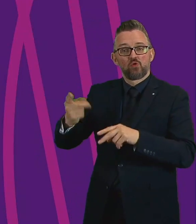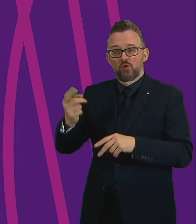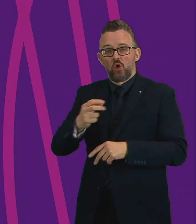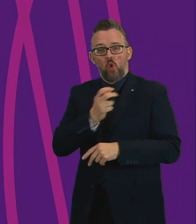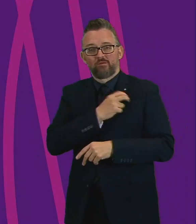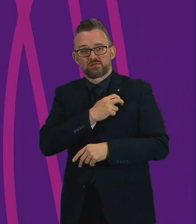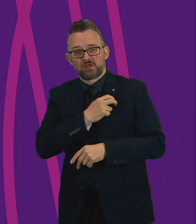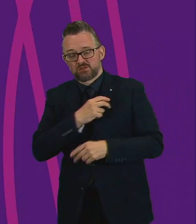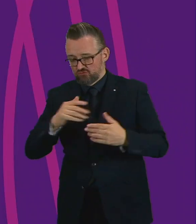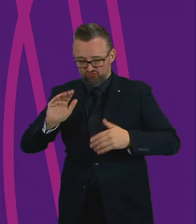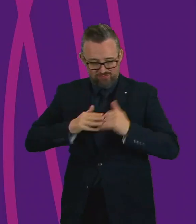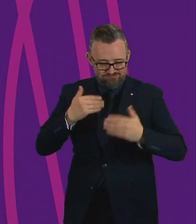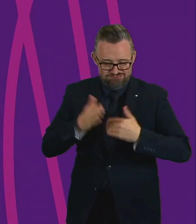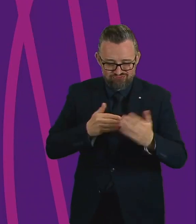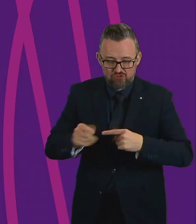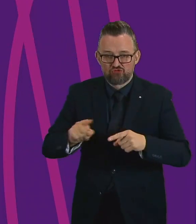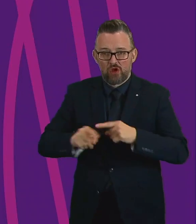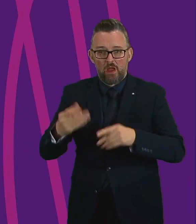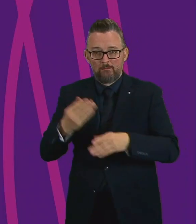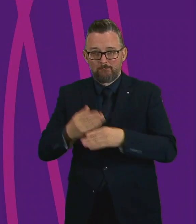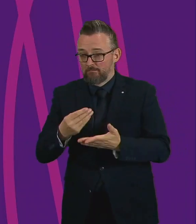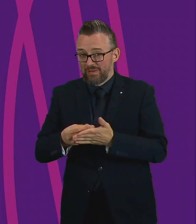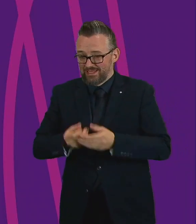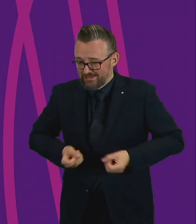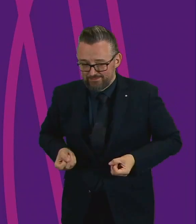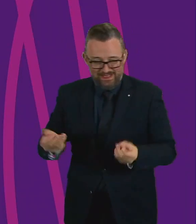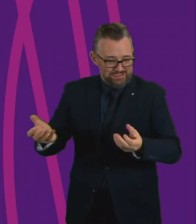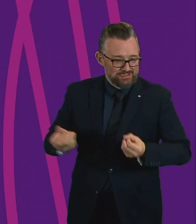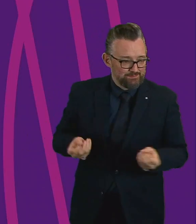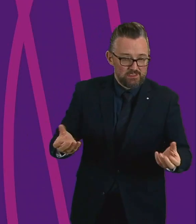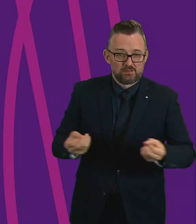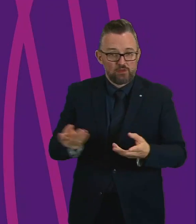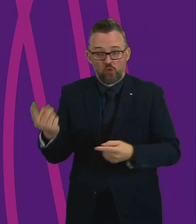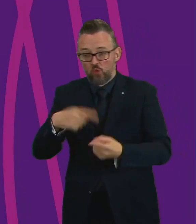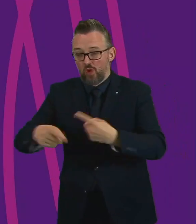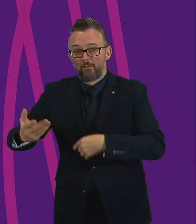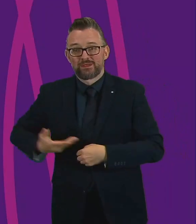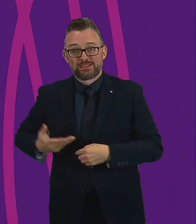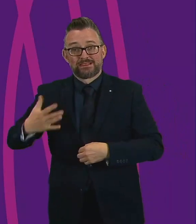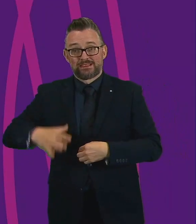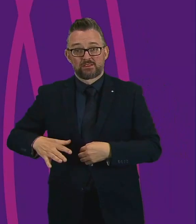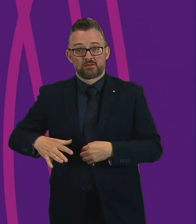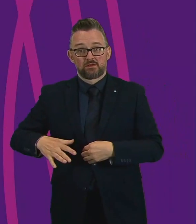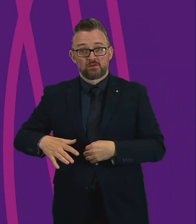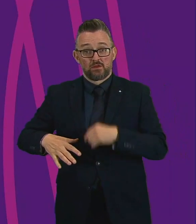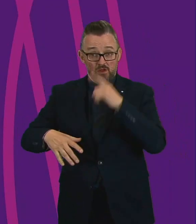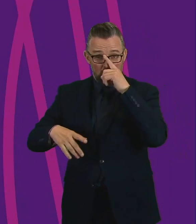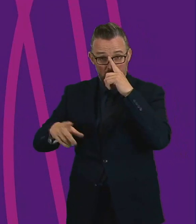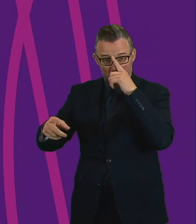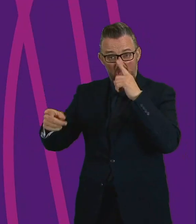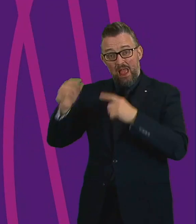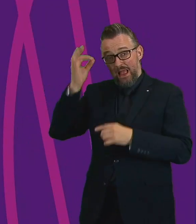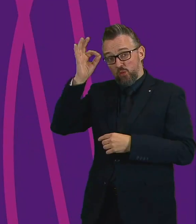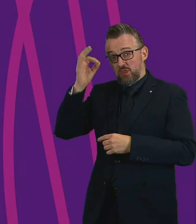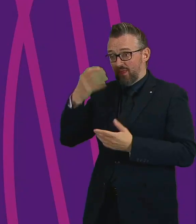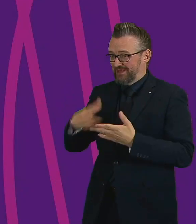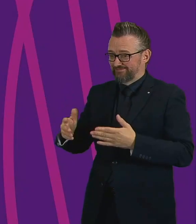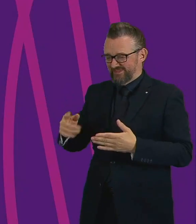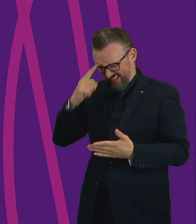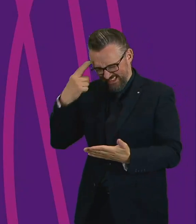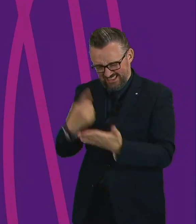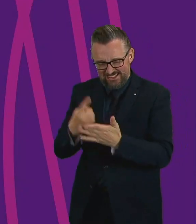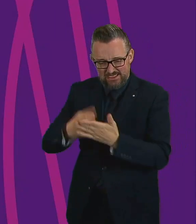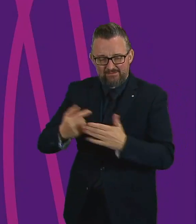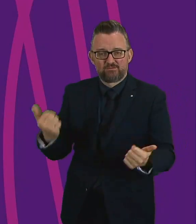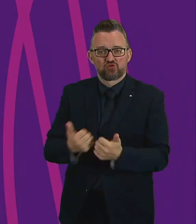to make things work, to get the money out the door to the businesses that needed support. They took decisions at that point